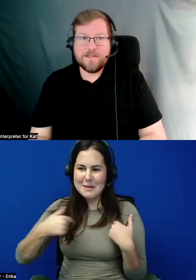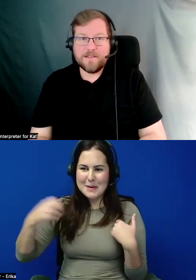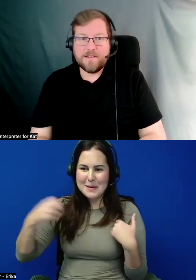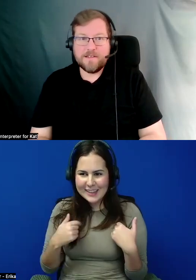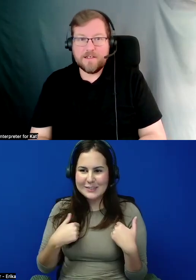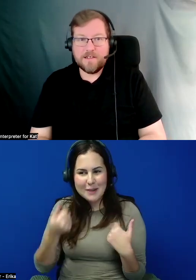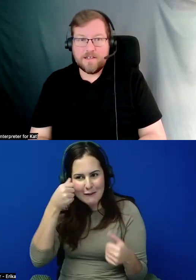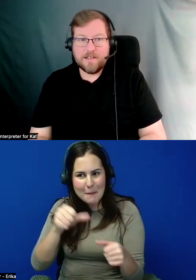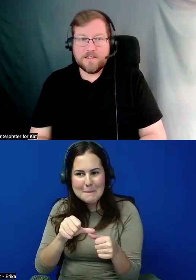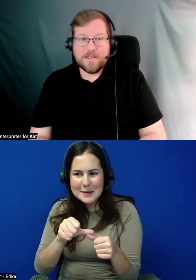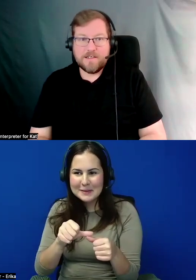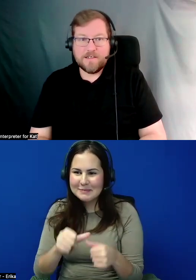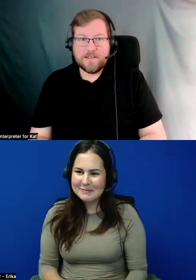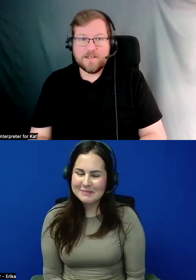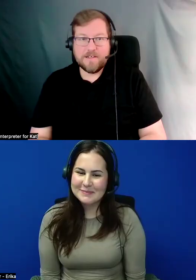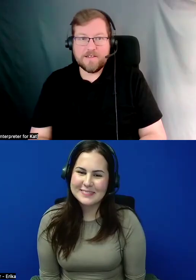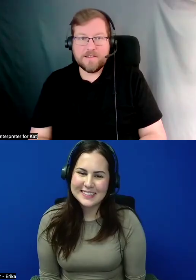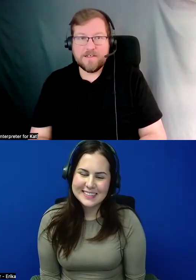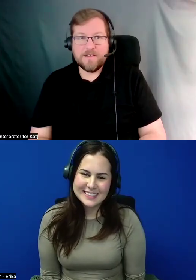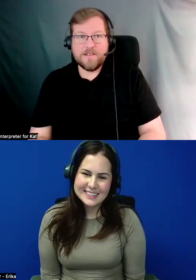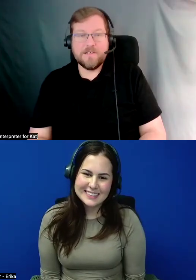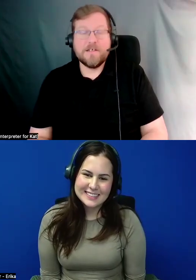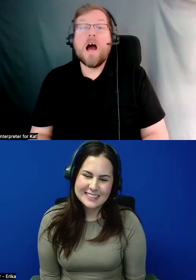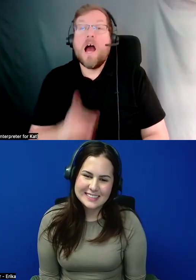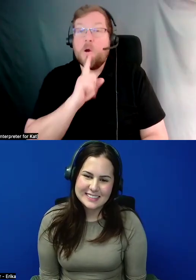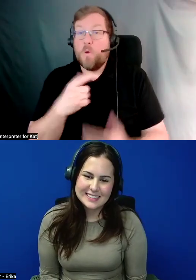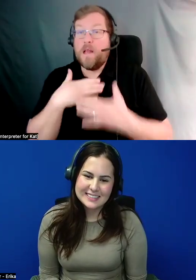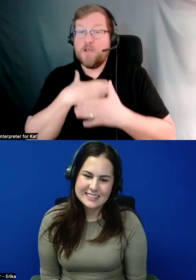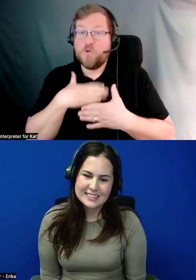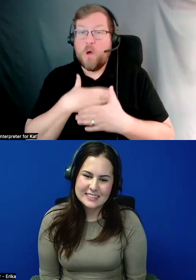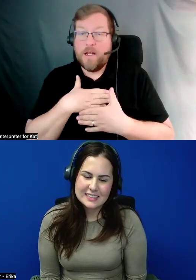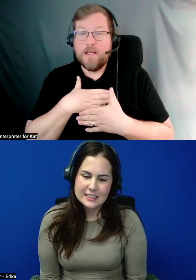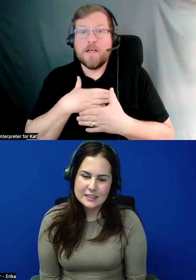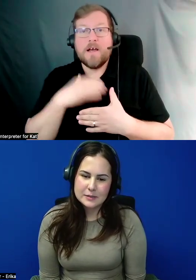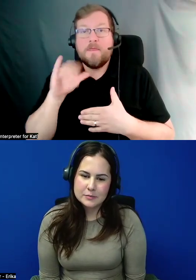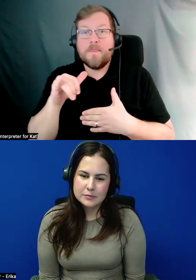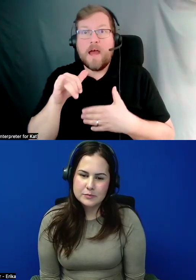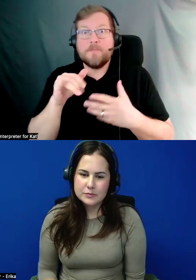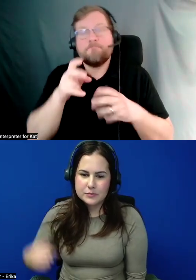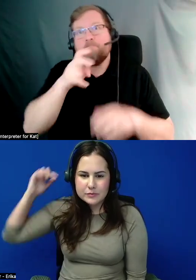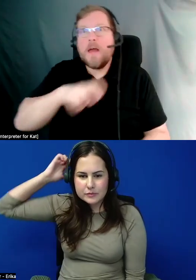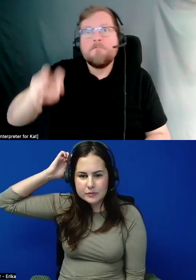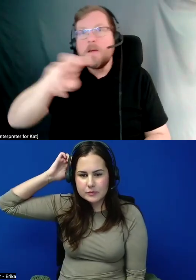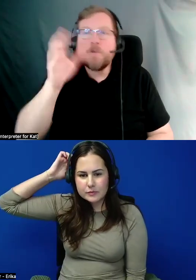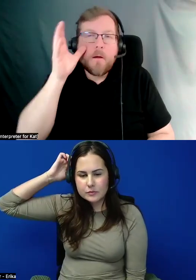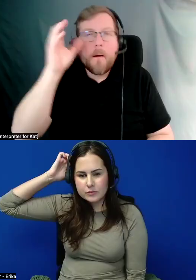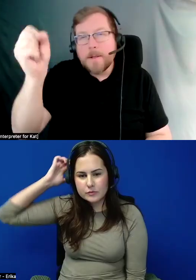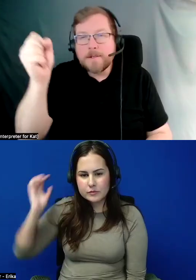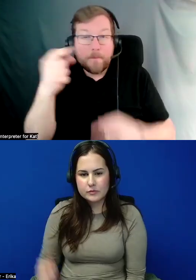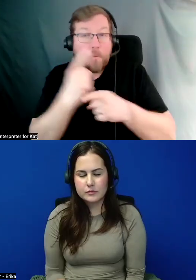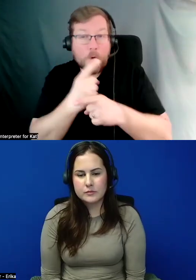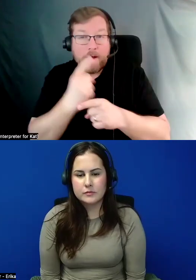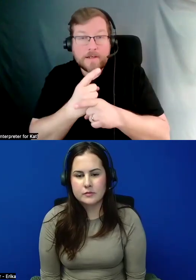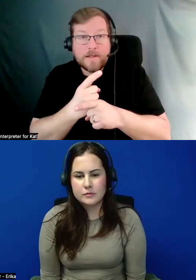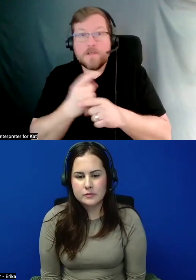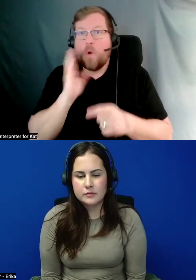this was Definitely. I mean, I a very really different enjoyed place. that movie. I really love the adventurous concept of the movie. So I'm going to